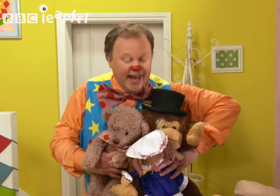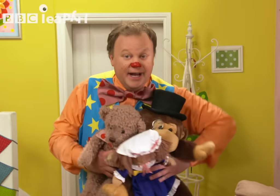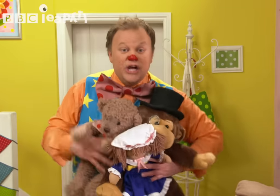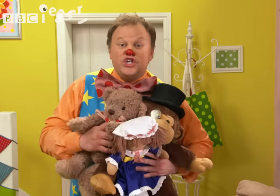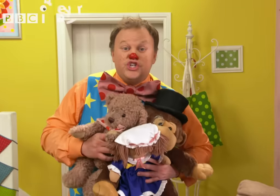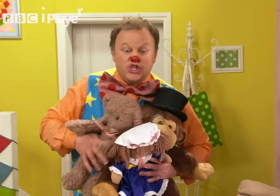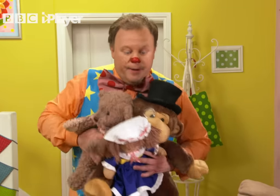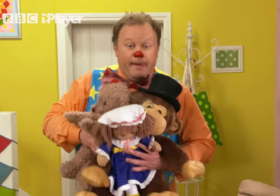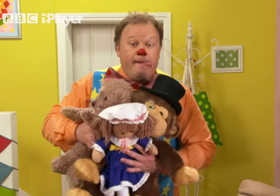Shh.